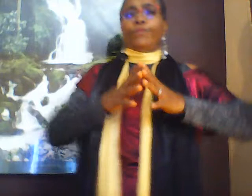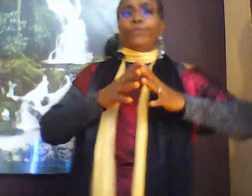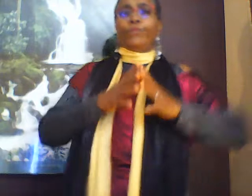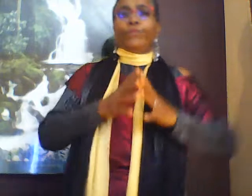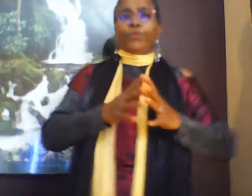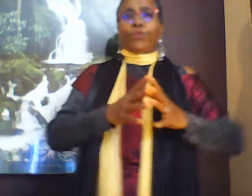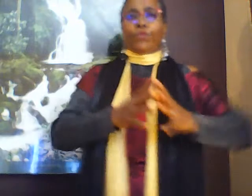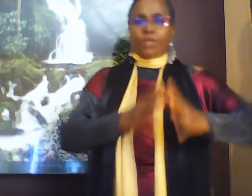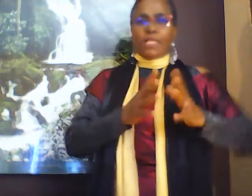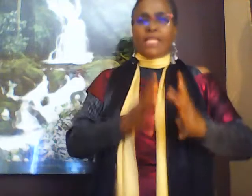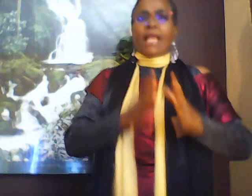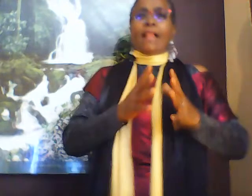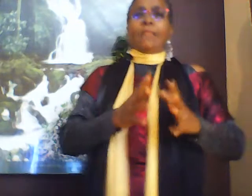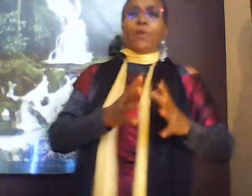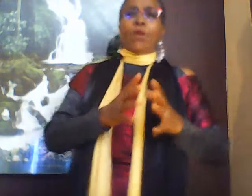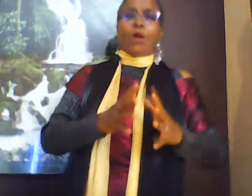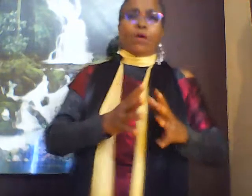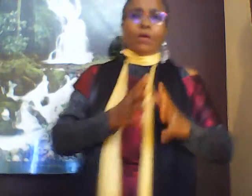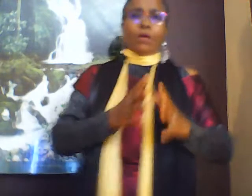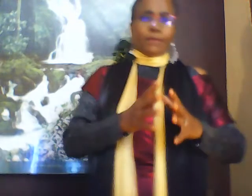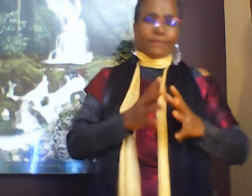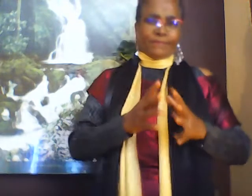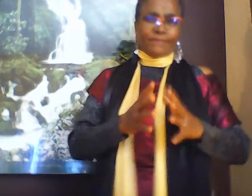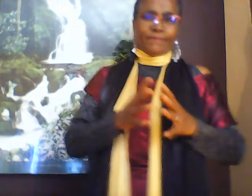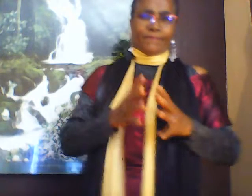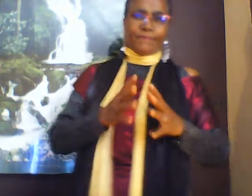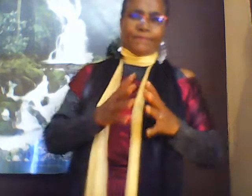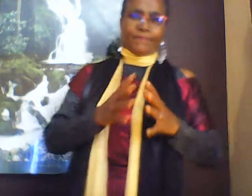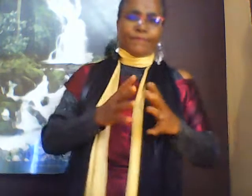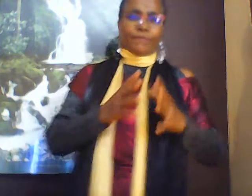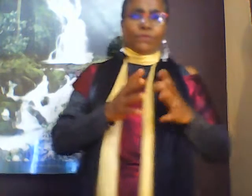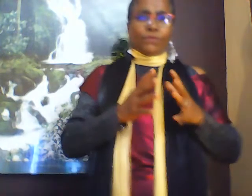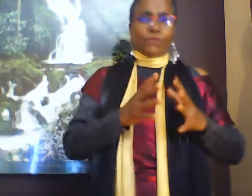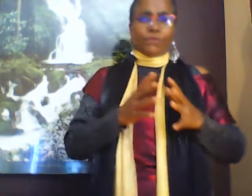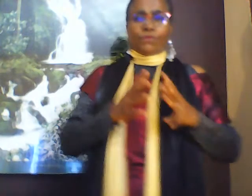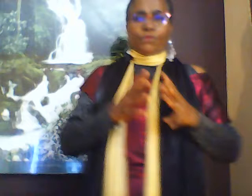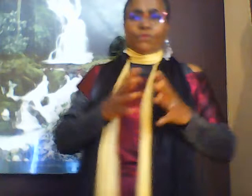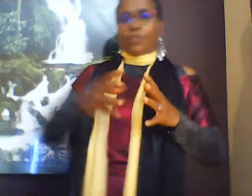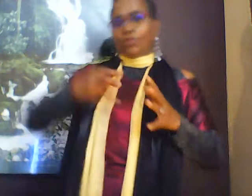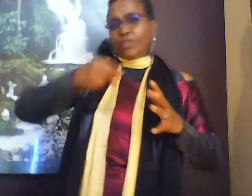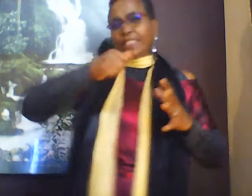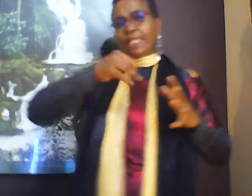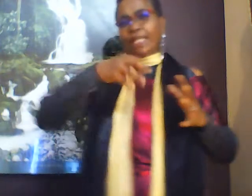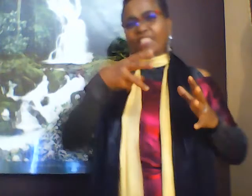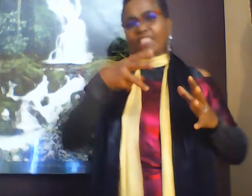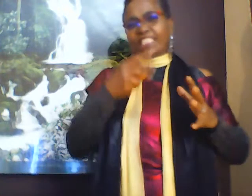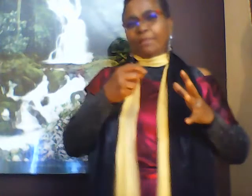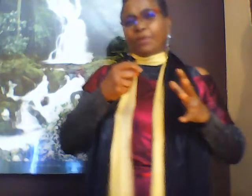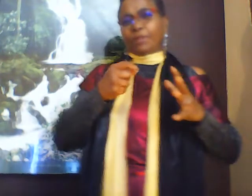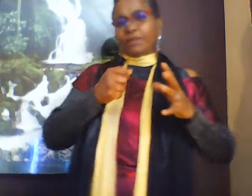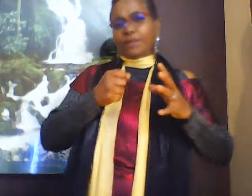a real plug. The stickiness, the sticky part.